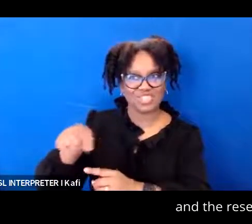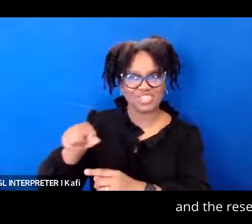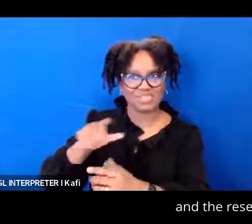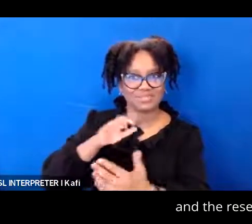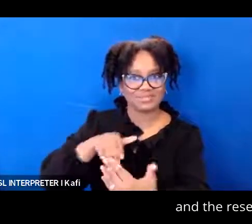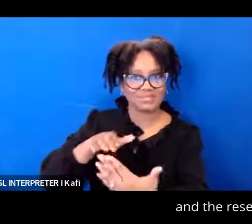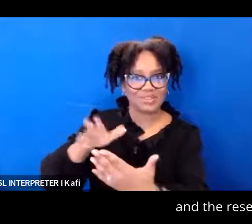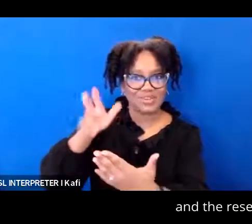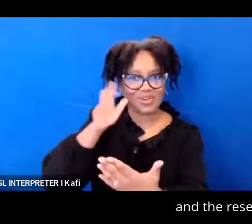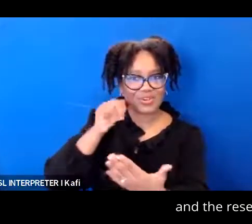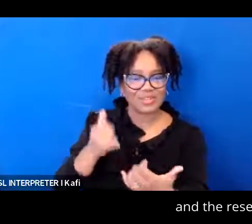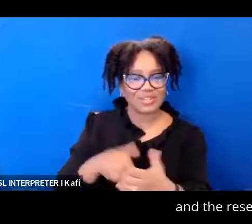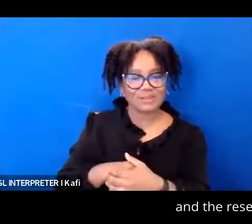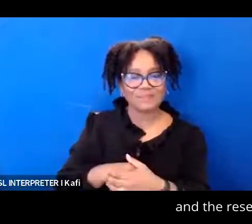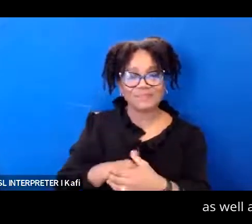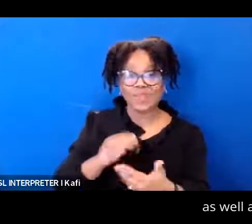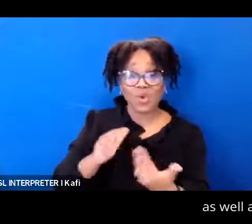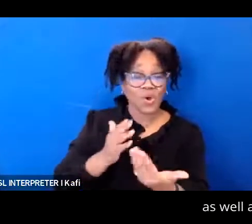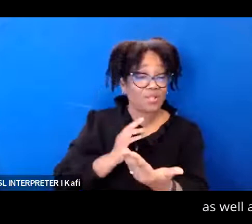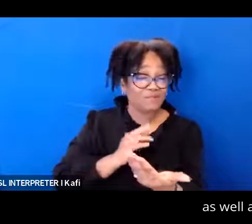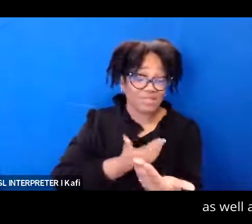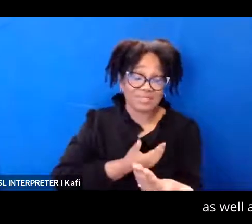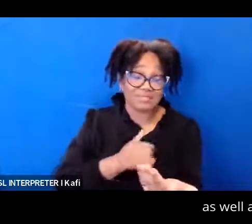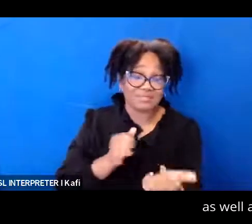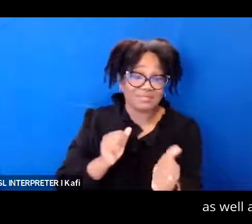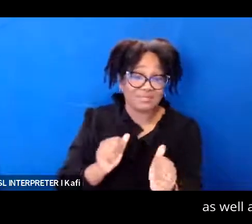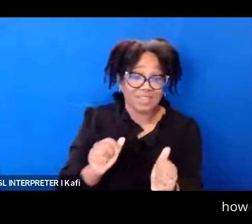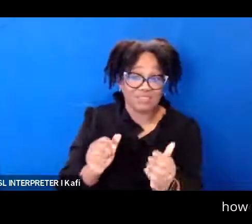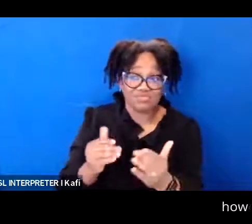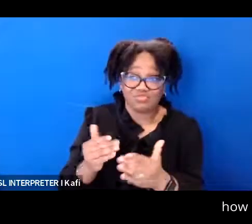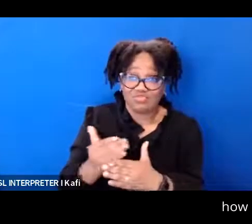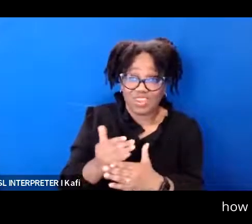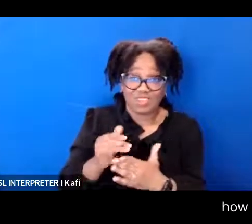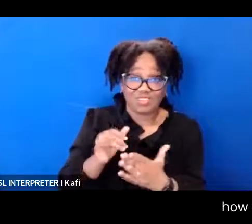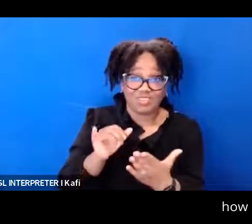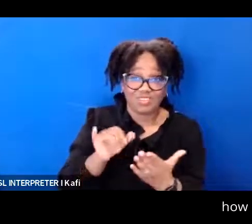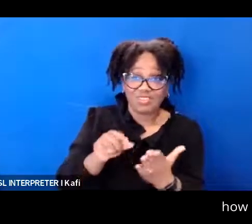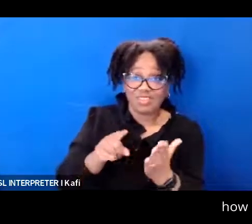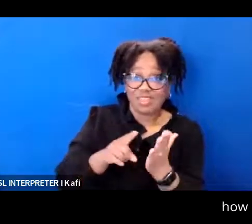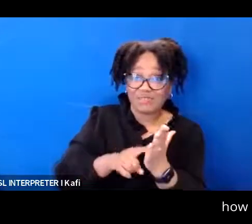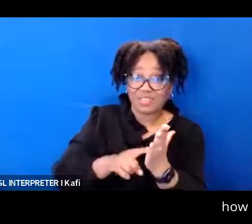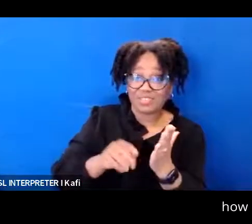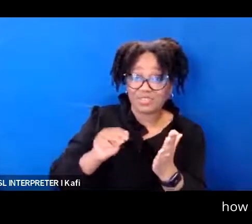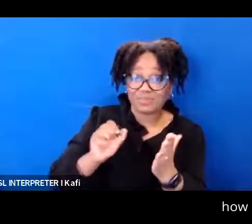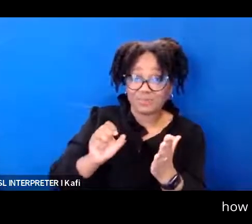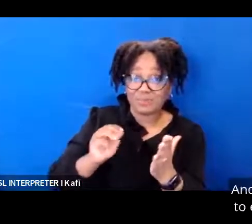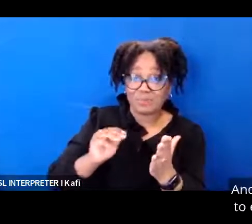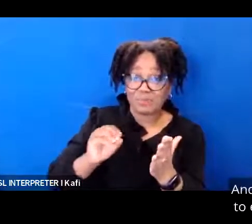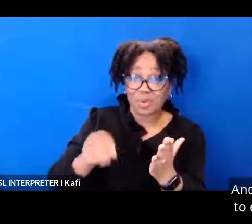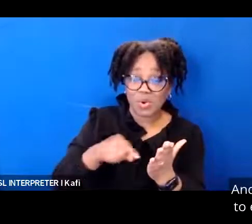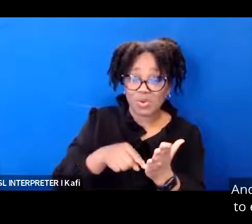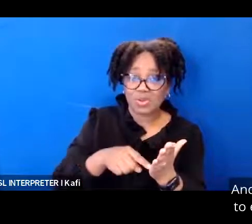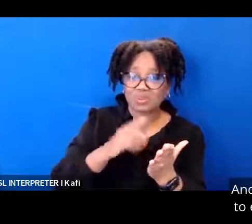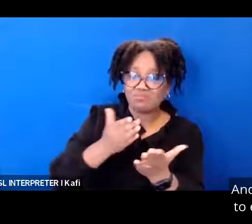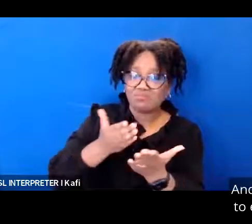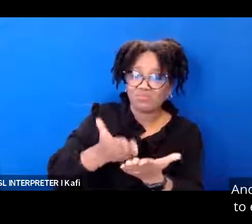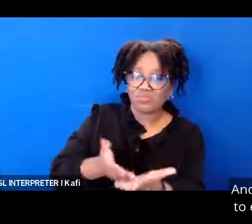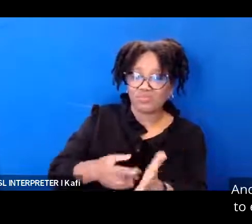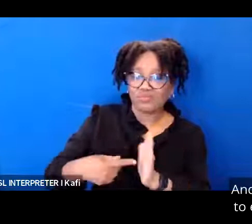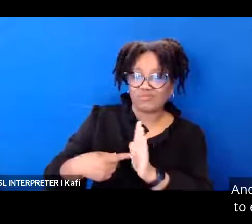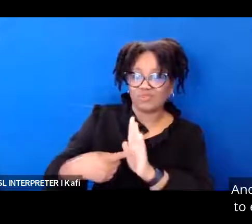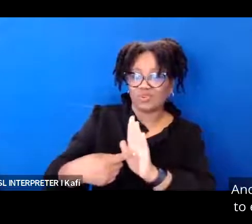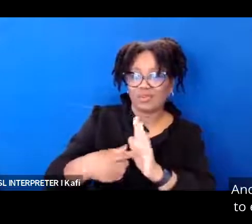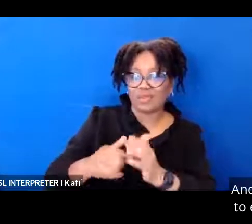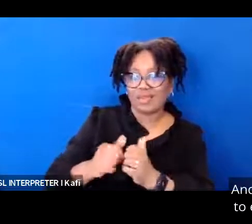in the research memo to let the community as well as your representatives know how qualified judge jackson is and finally